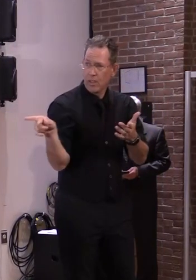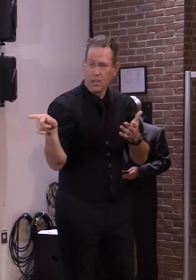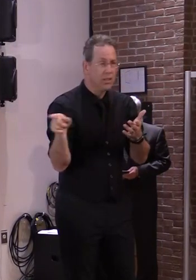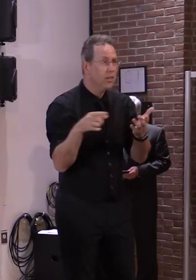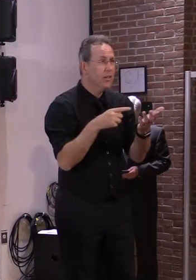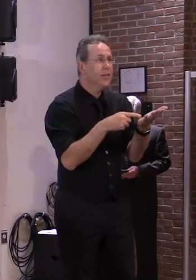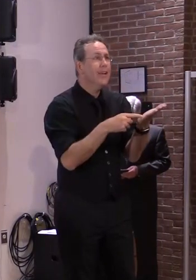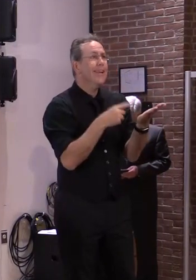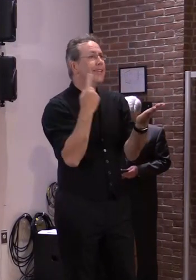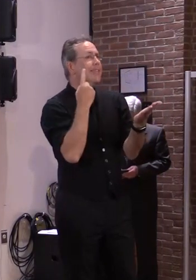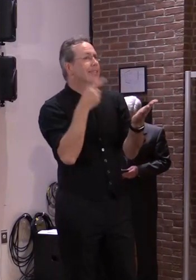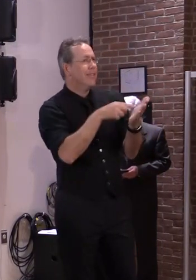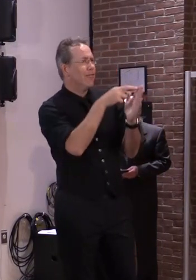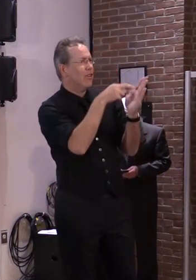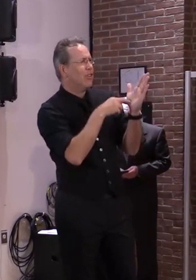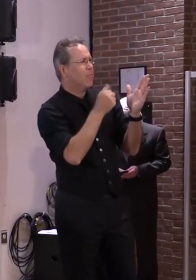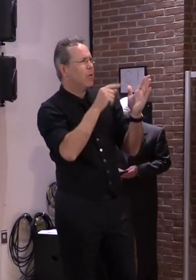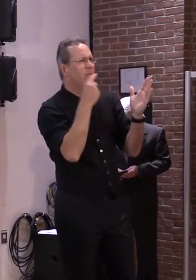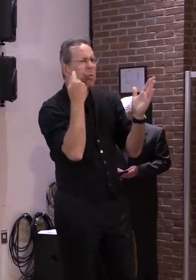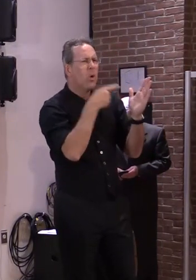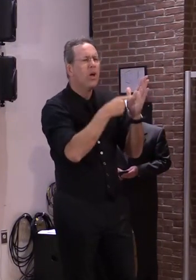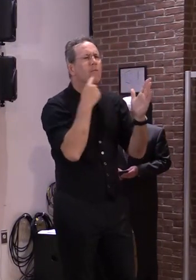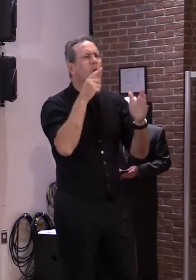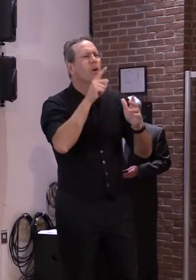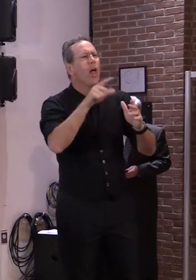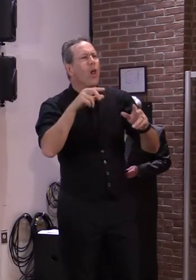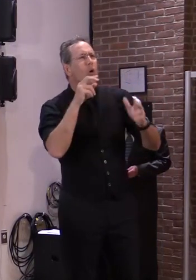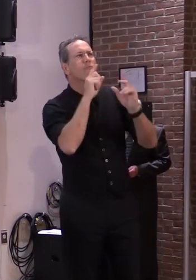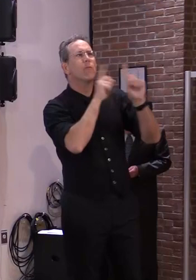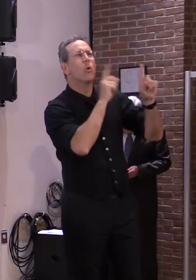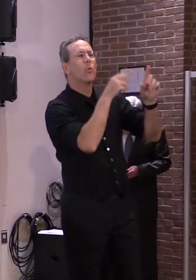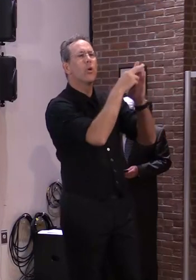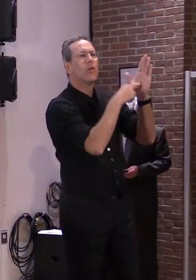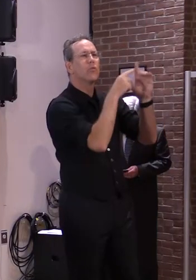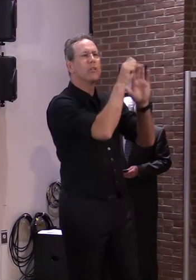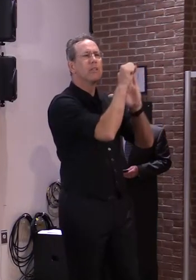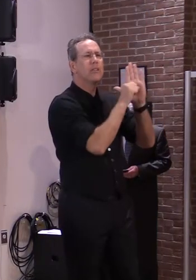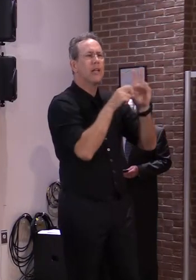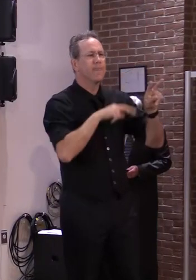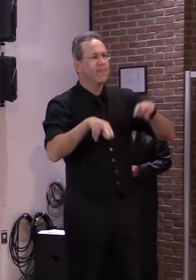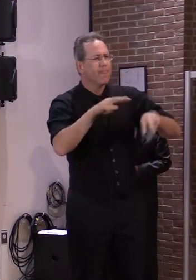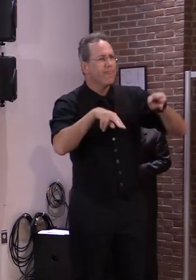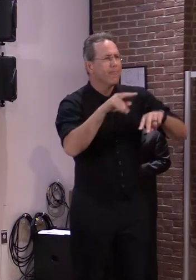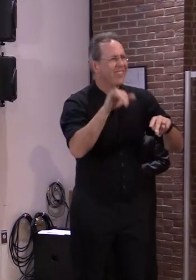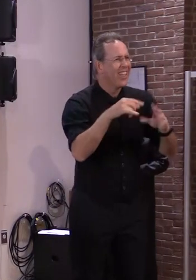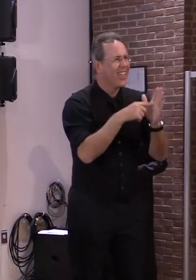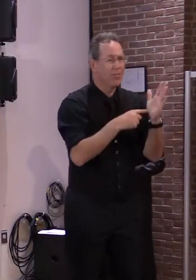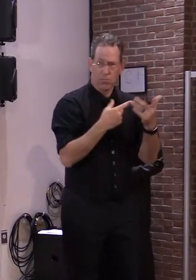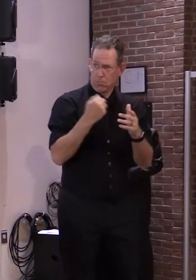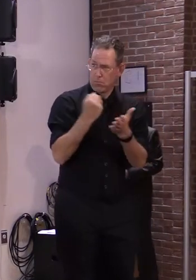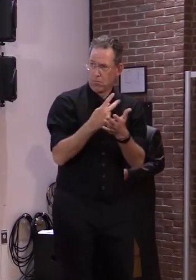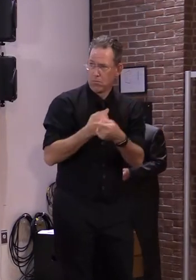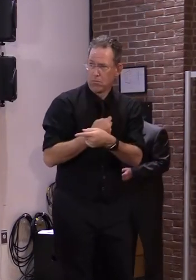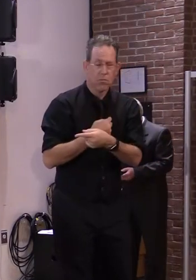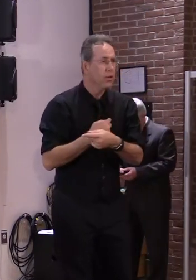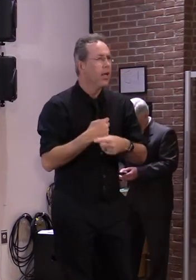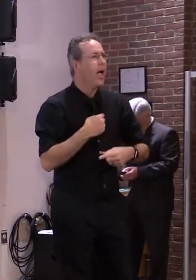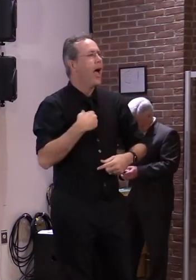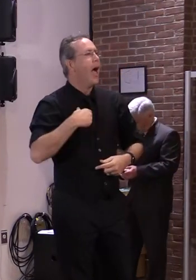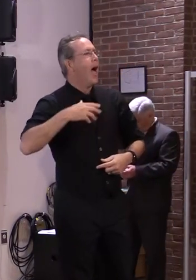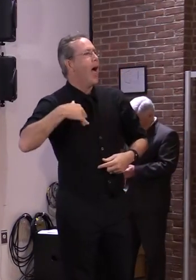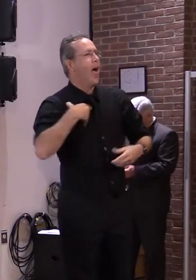some good parts of the bill, some that I see as problematic. And I see that